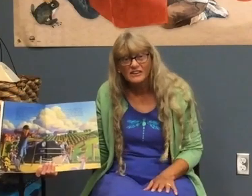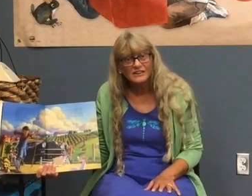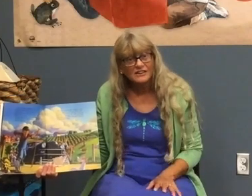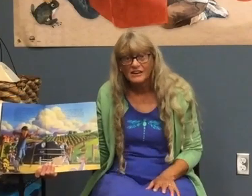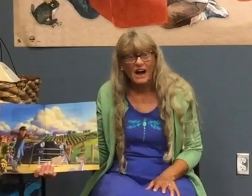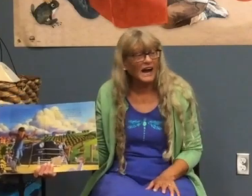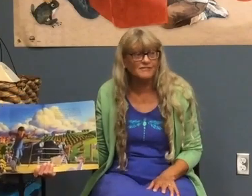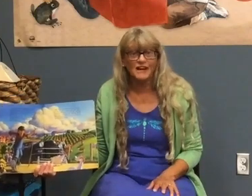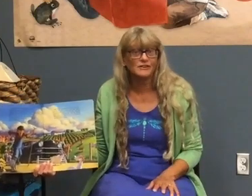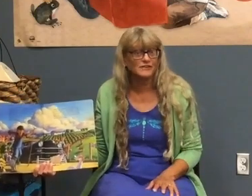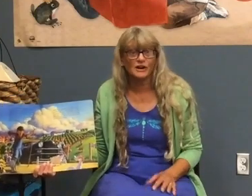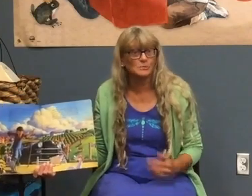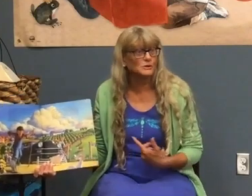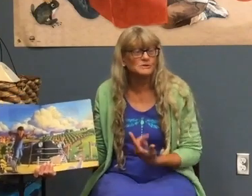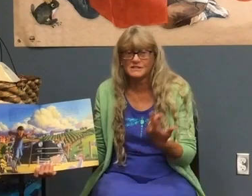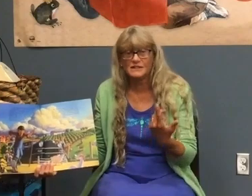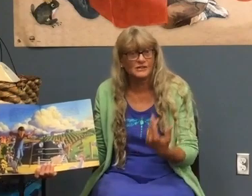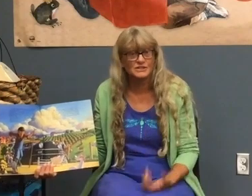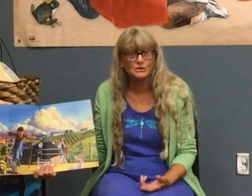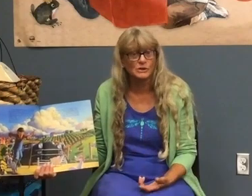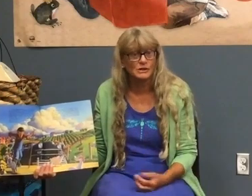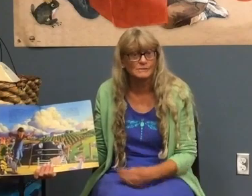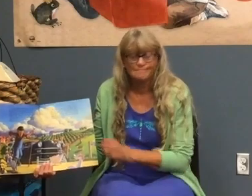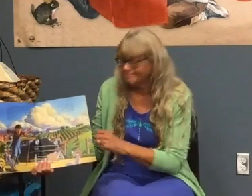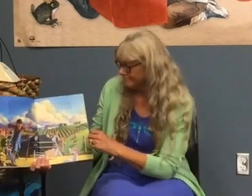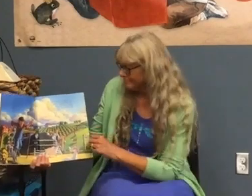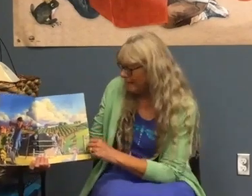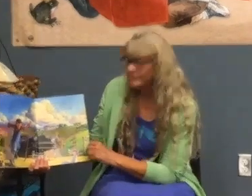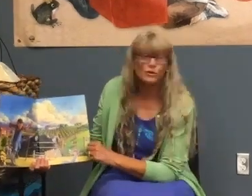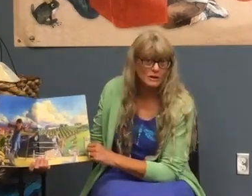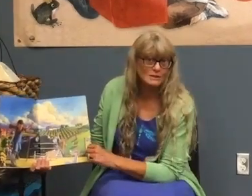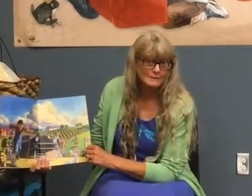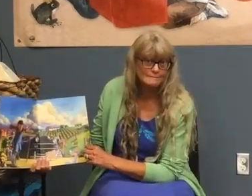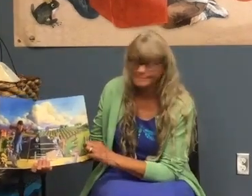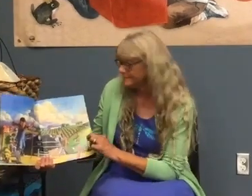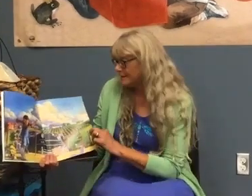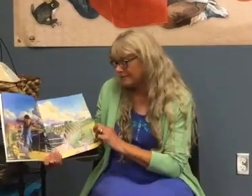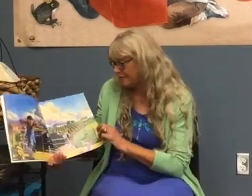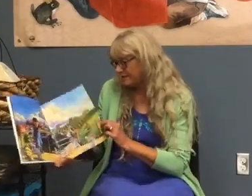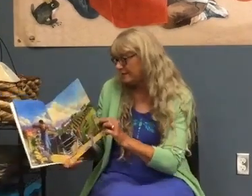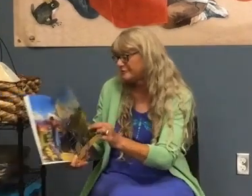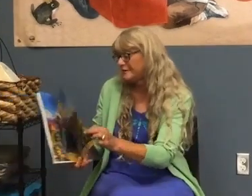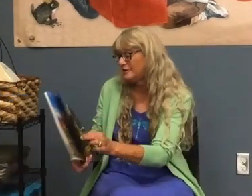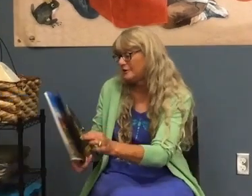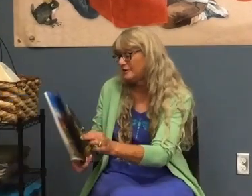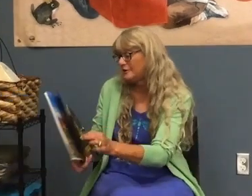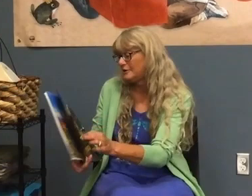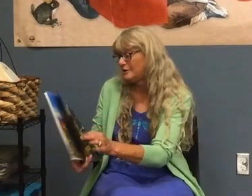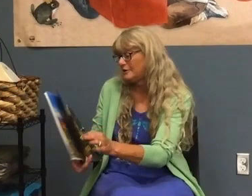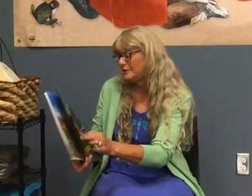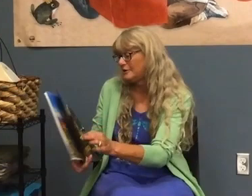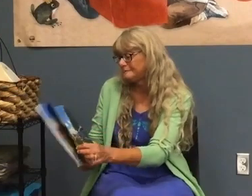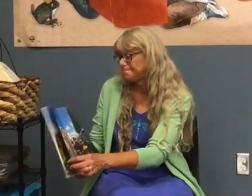seed. I've never found balloon seed at the store. I've looked. Never found